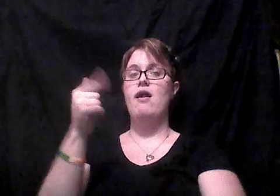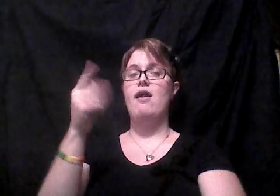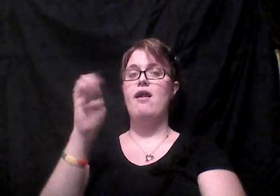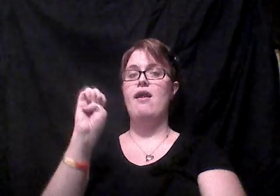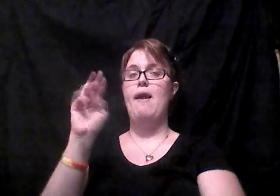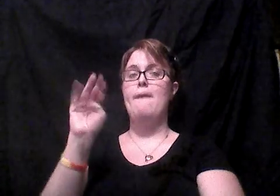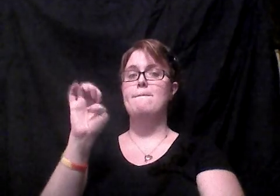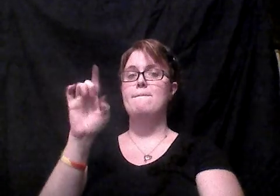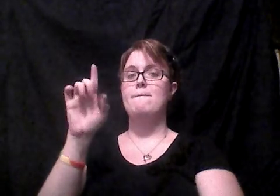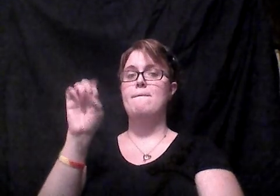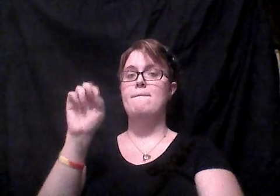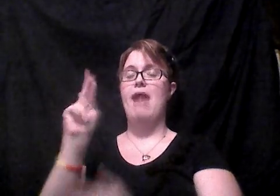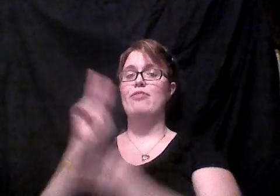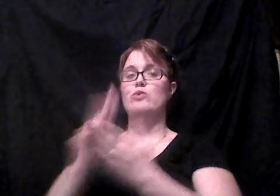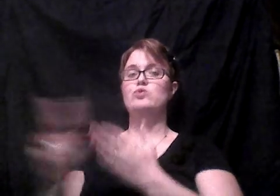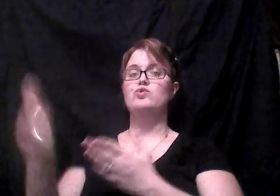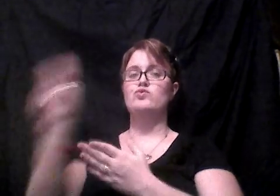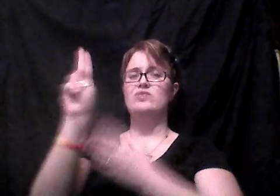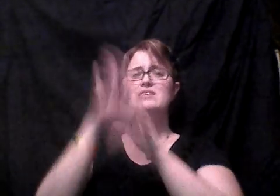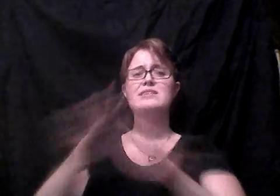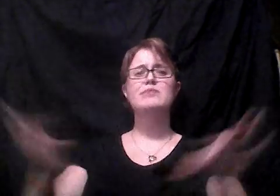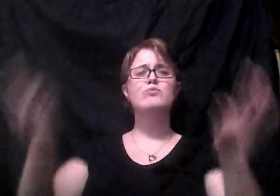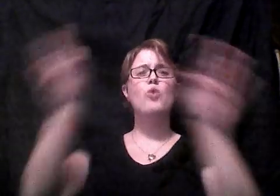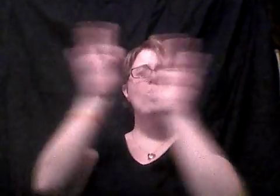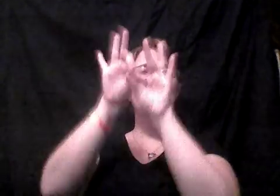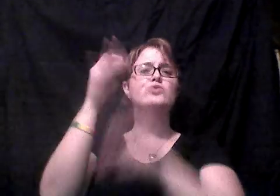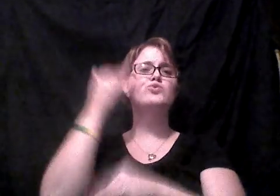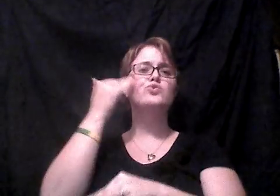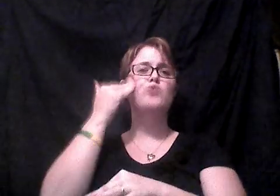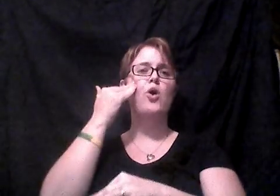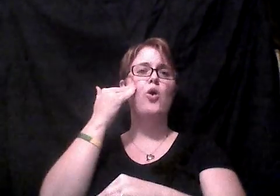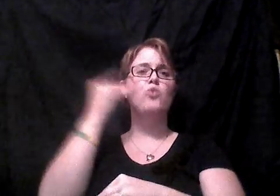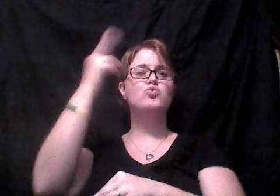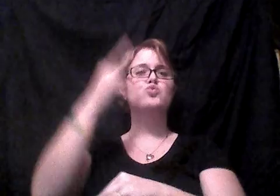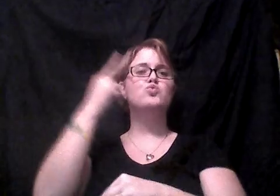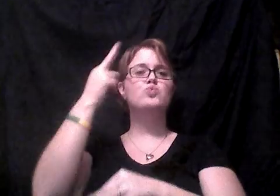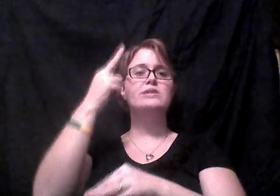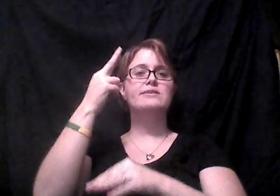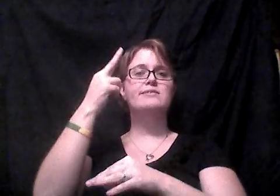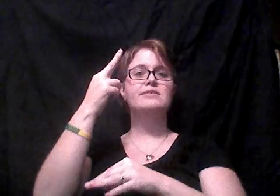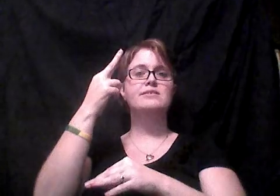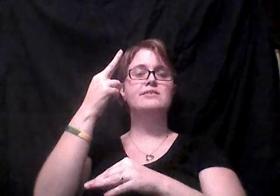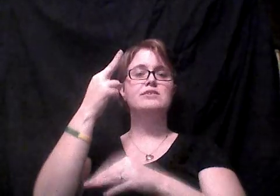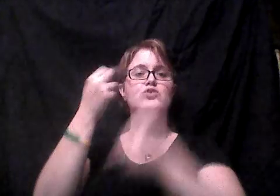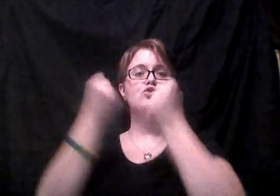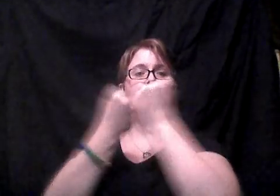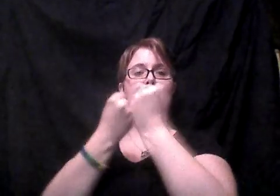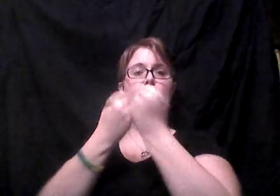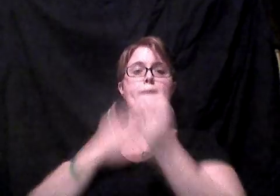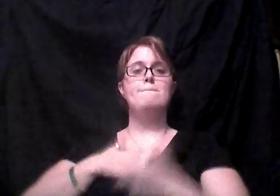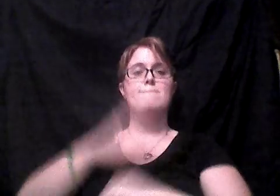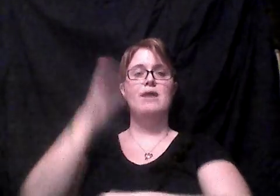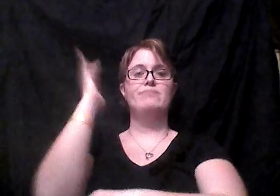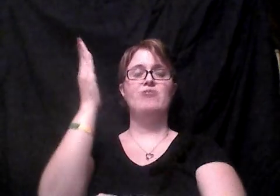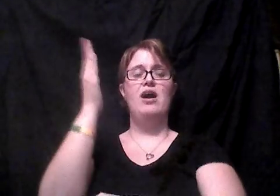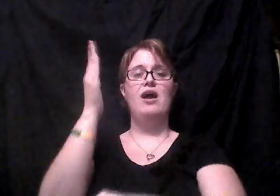Okay? The talk isn't just about how to achieve your childhood dreams. It's much broader than that. It's about how to